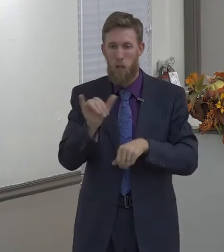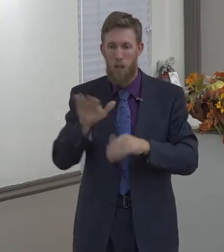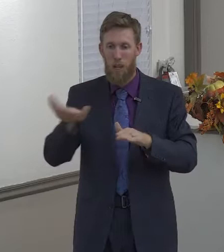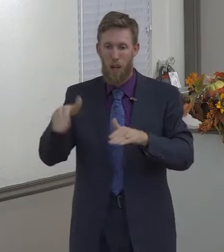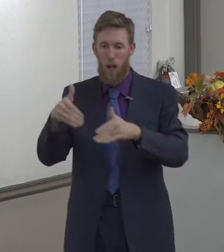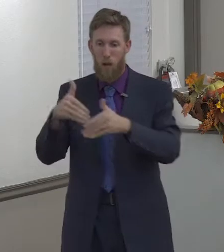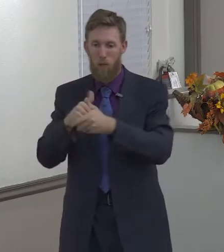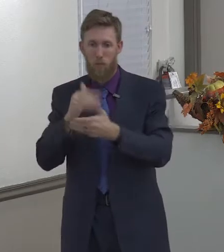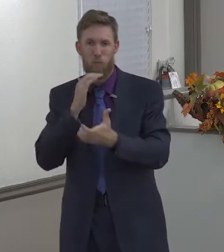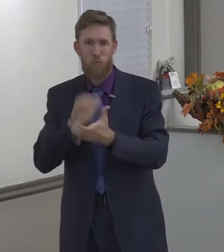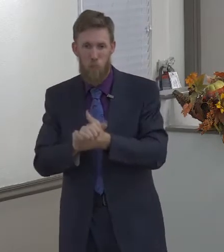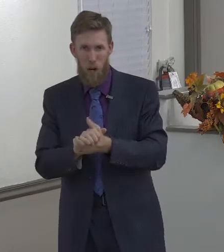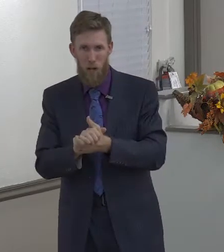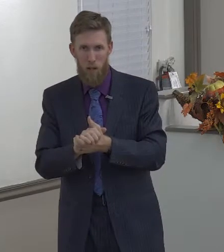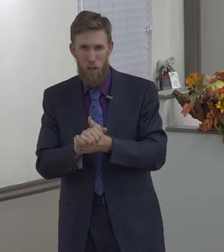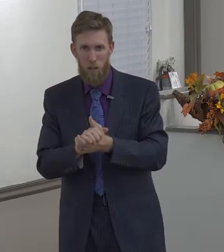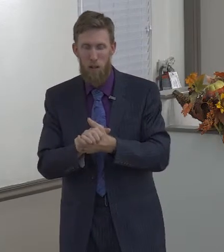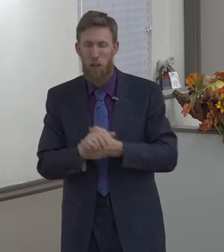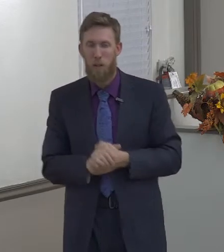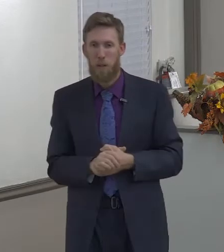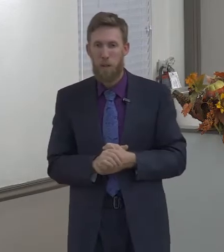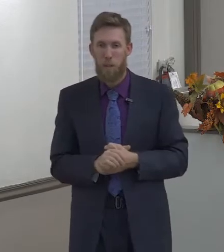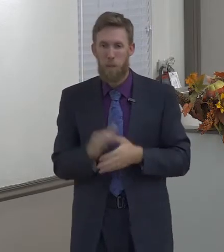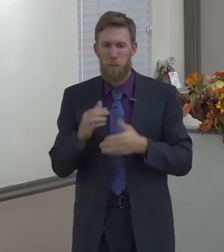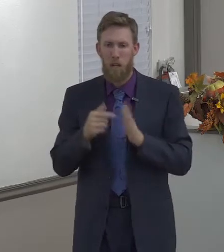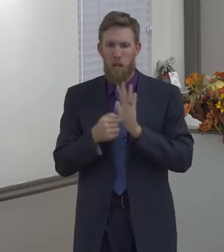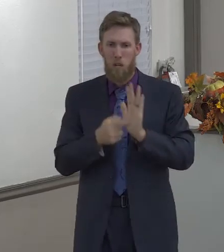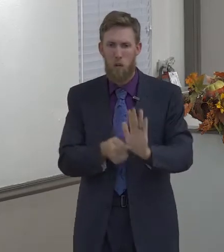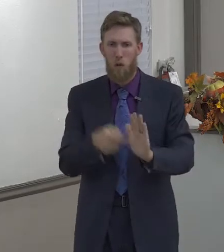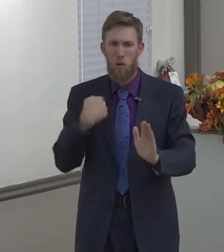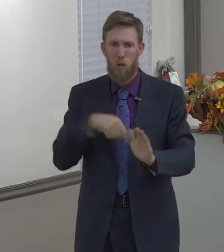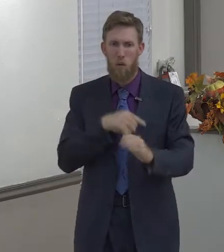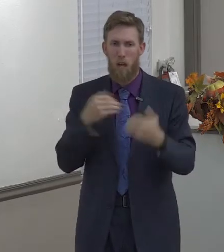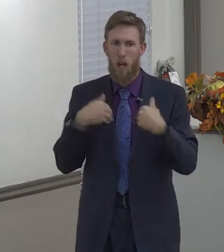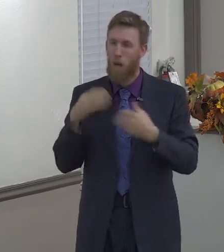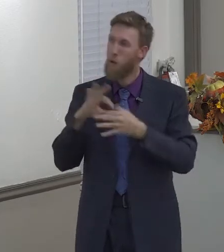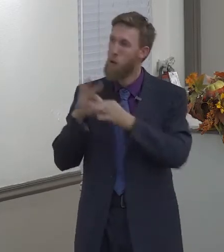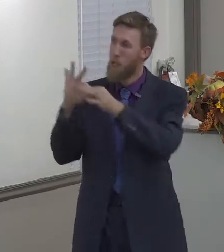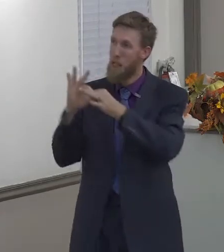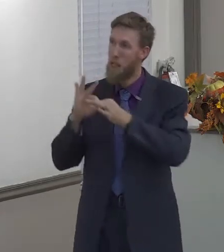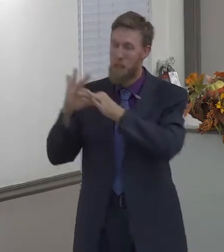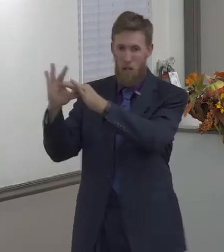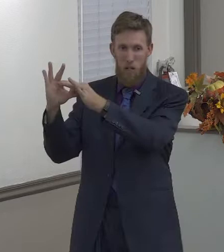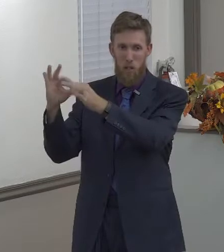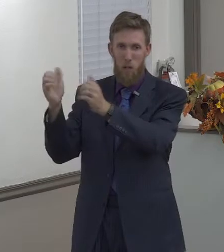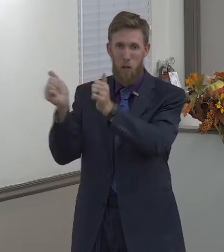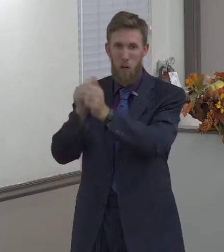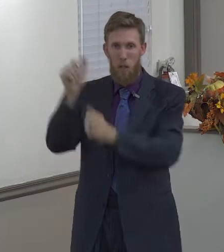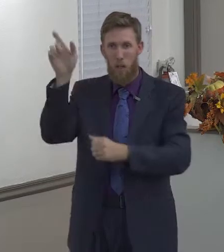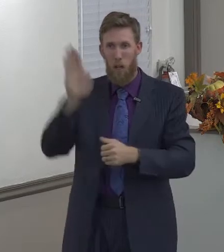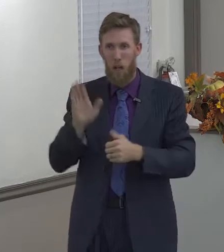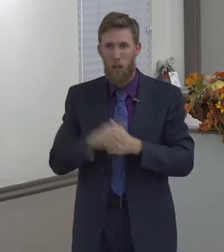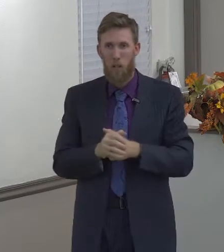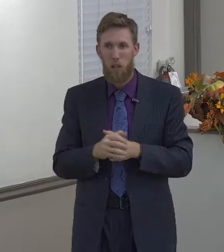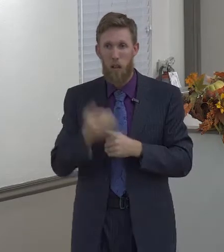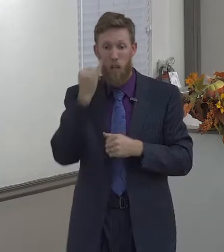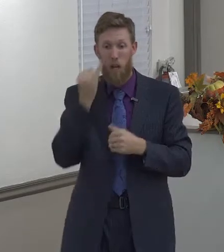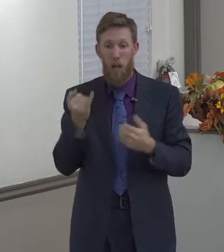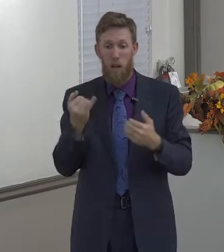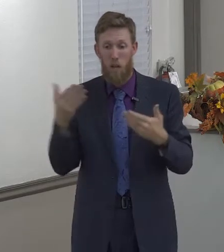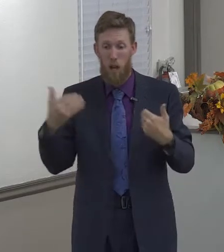In order for there to be a marriage, there must be two consenting parties. It takes two people to agree